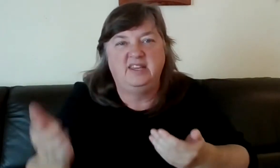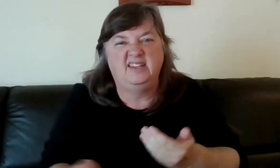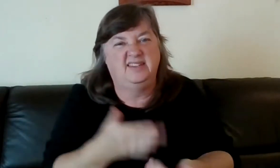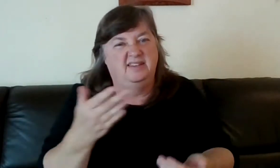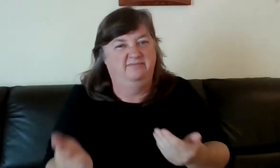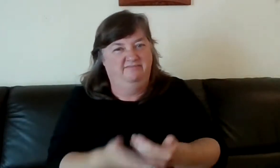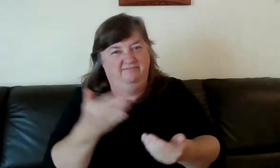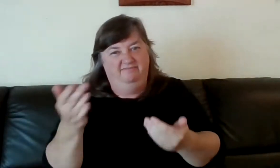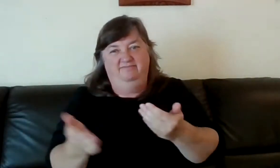Easy.